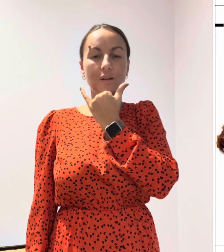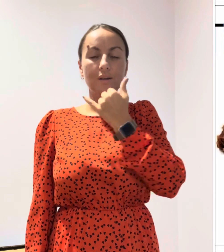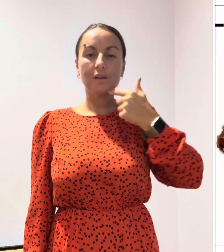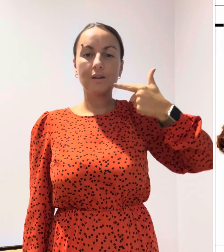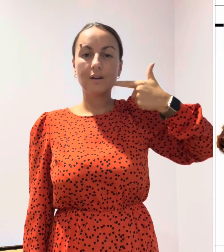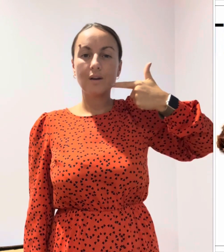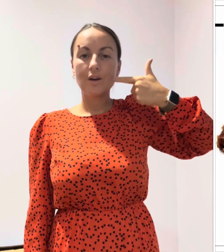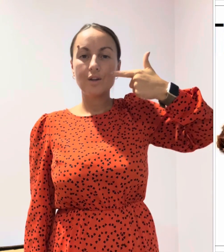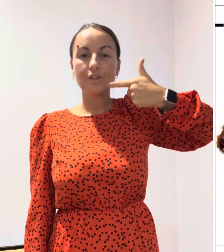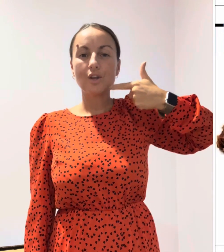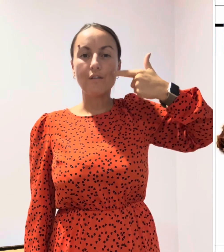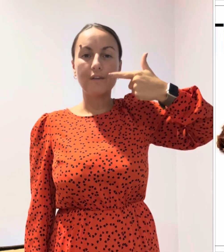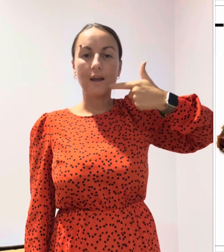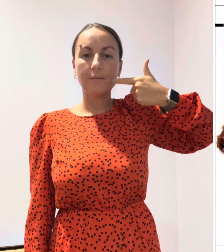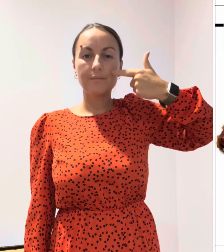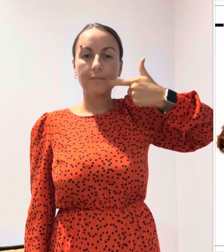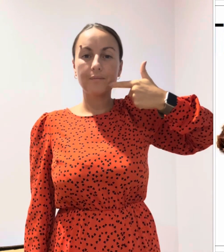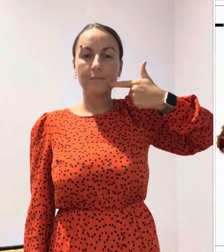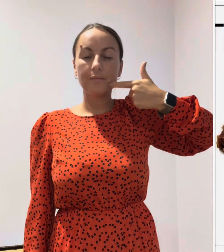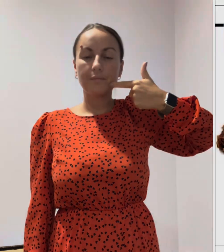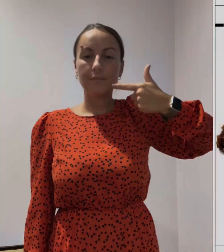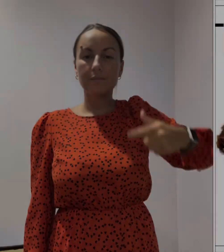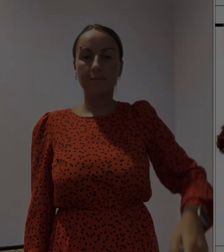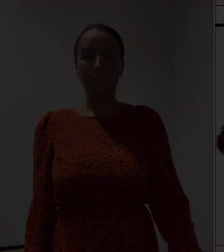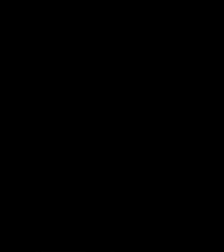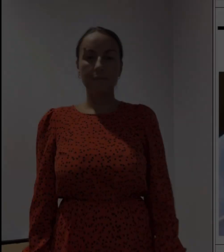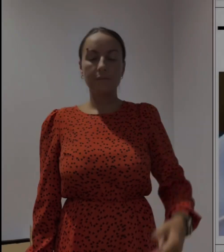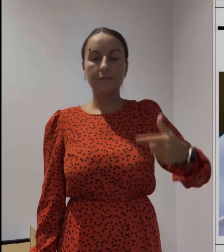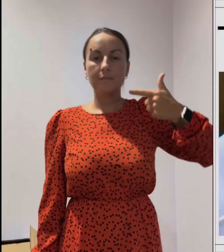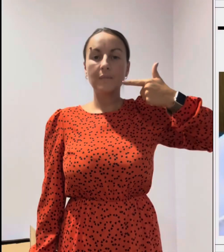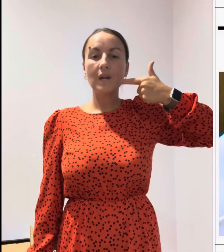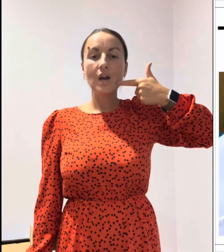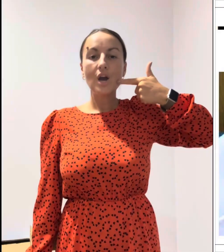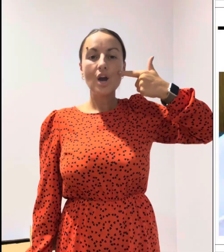treacle, toffee.